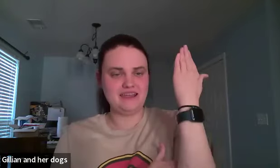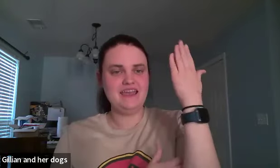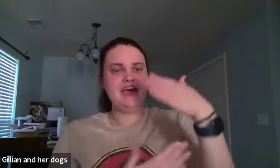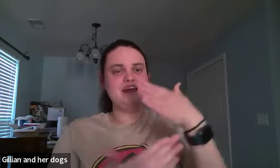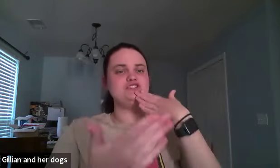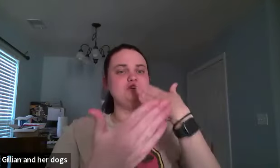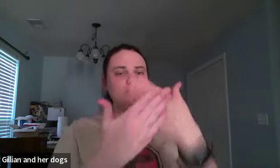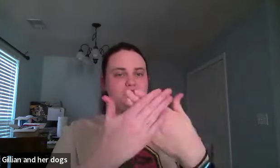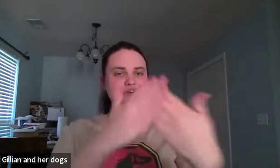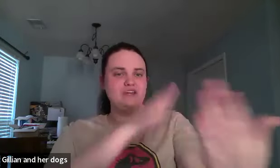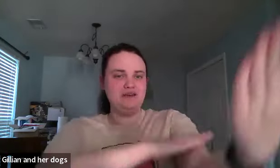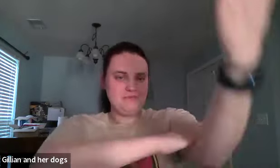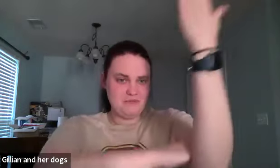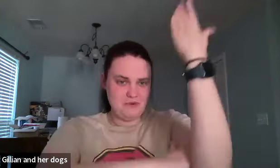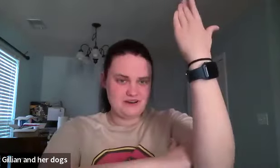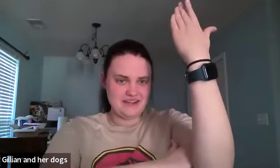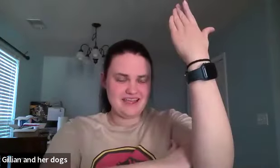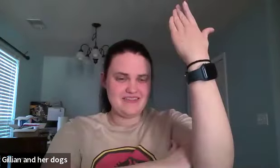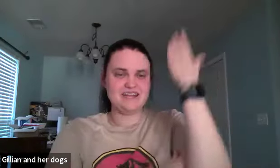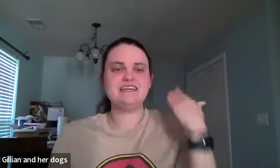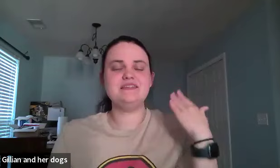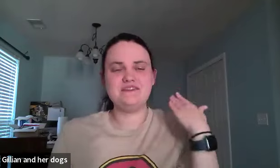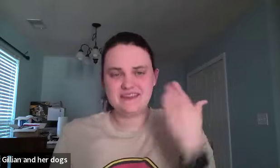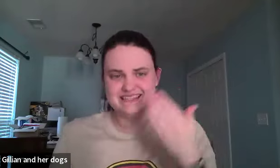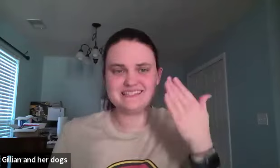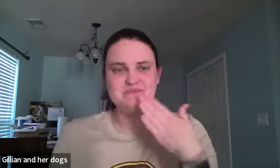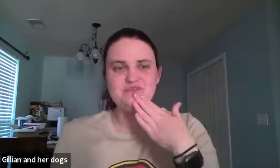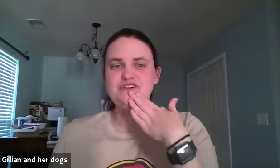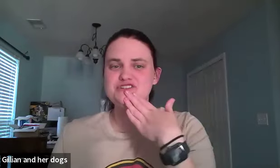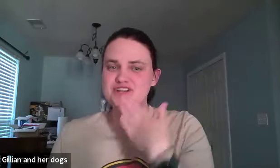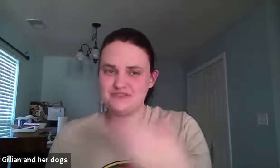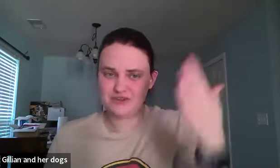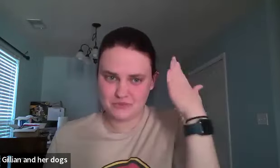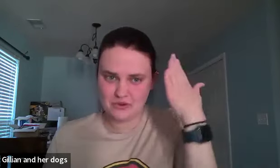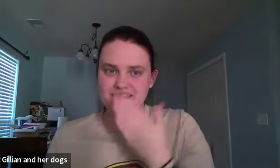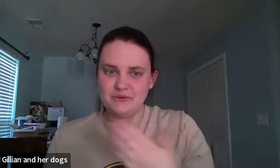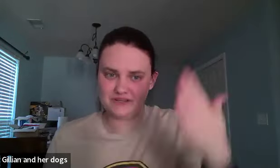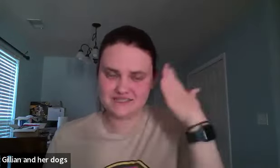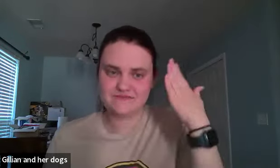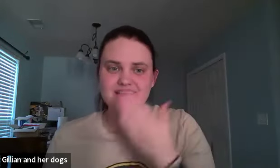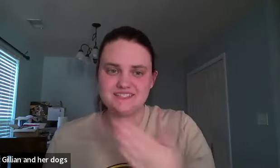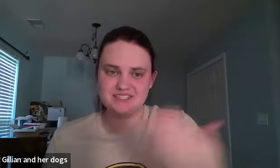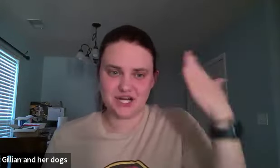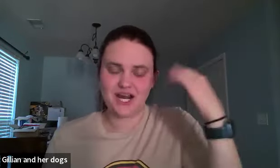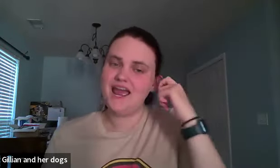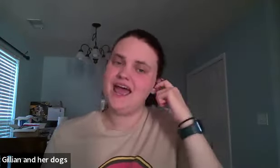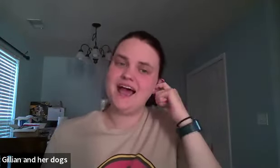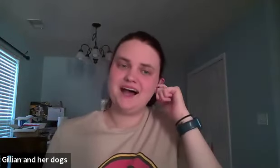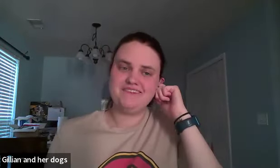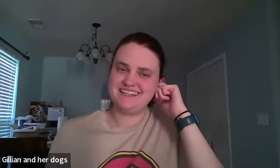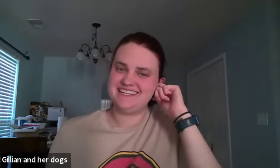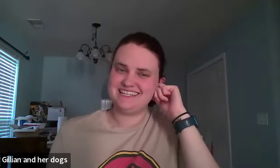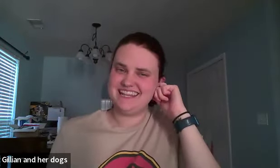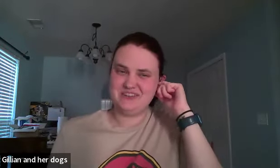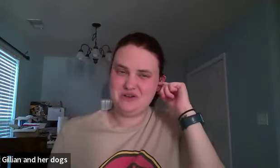morning, and I showed him good morning, and then I said there is a simpler version of good morning where it's faster. And I said, yeah, you